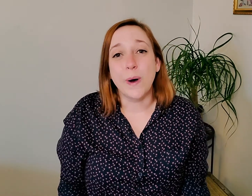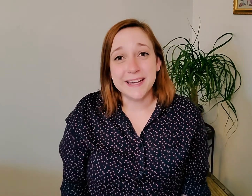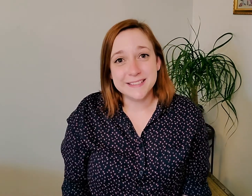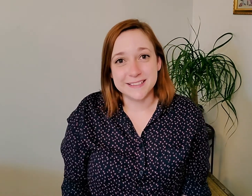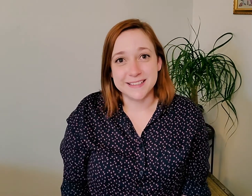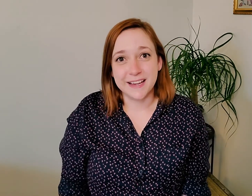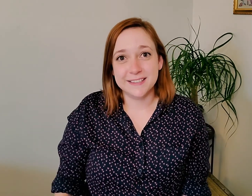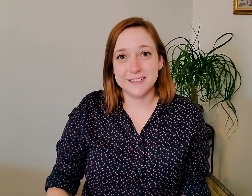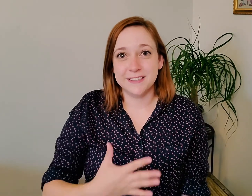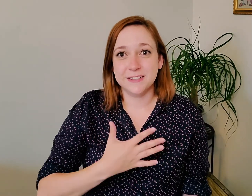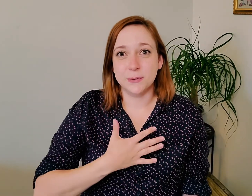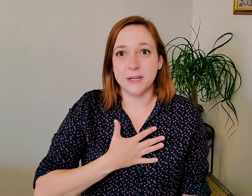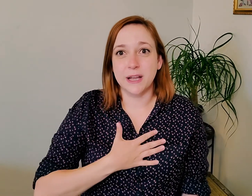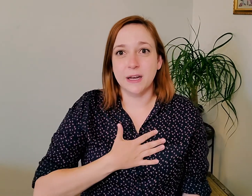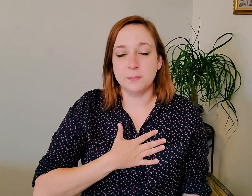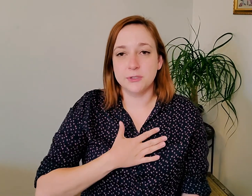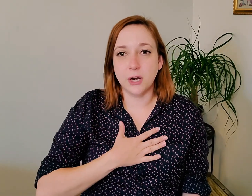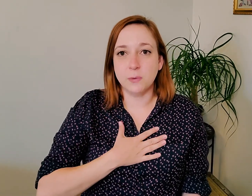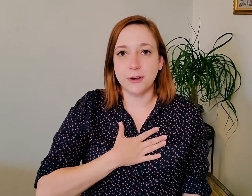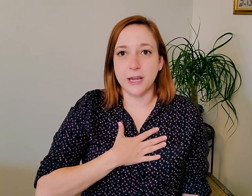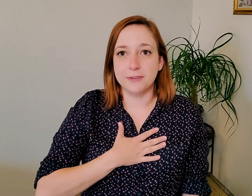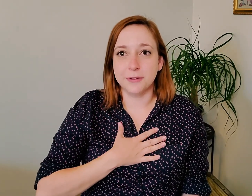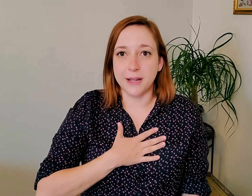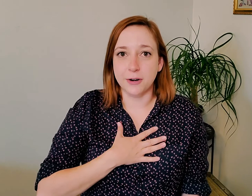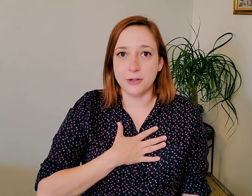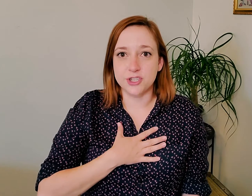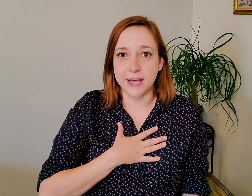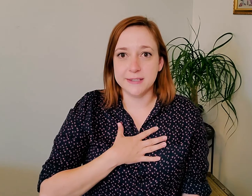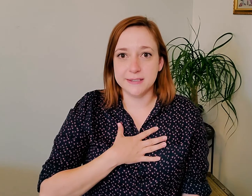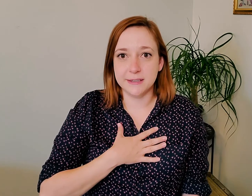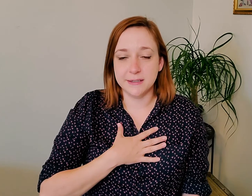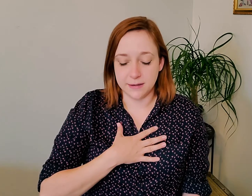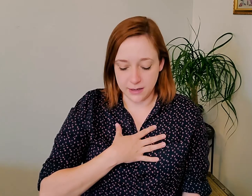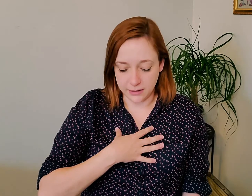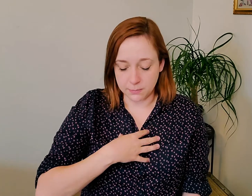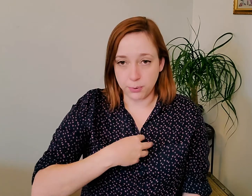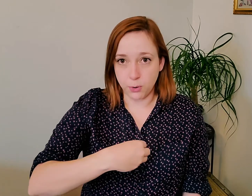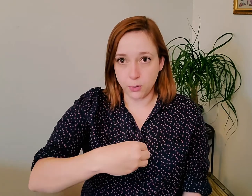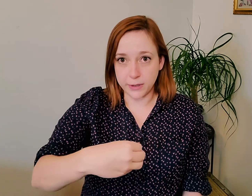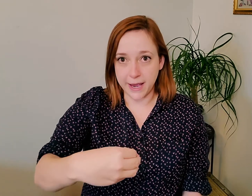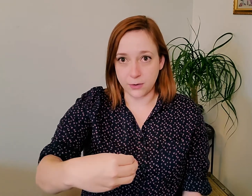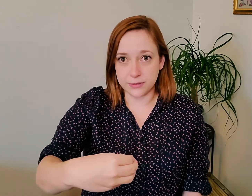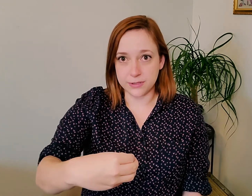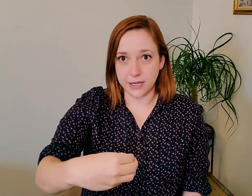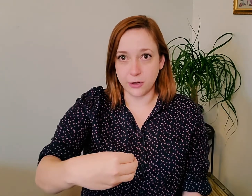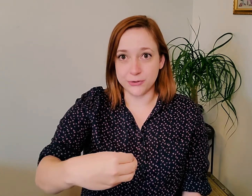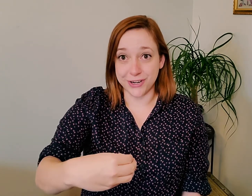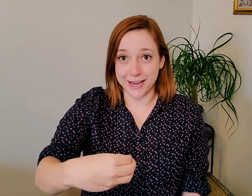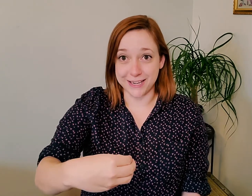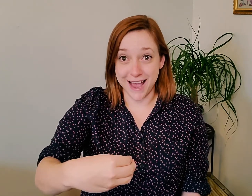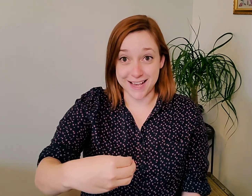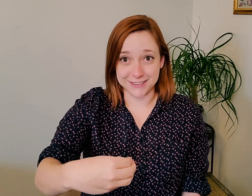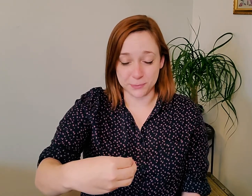White is next, so we're gonna kind of start with our hand flat on our chest, and then pull out and close our hand as we're